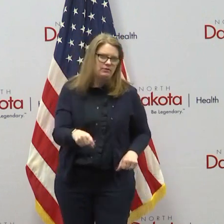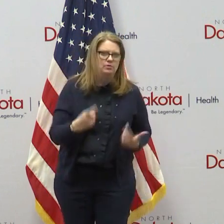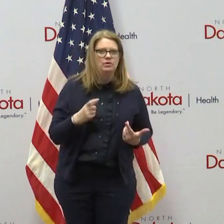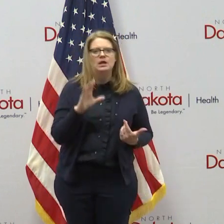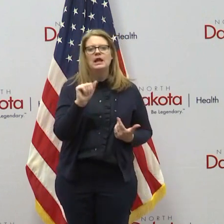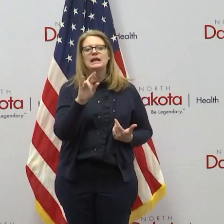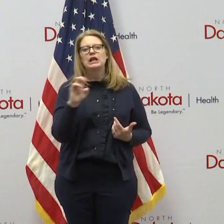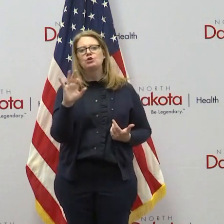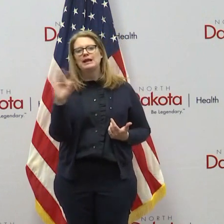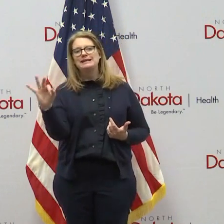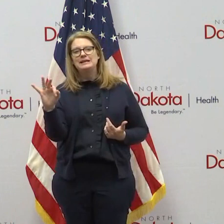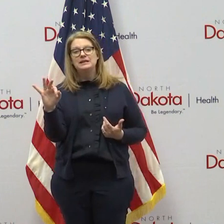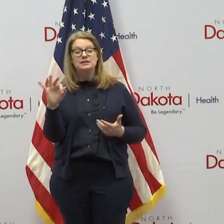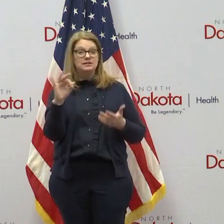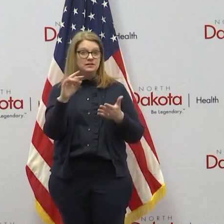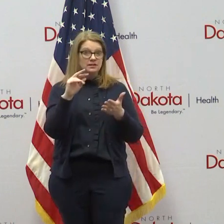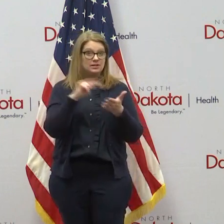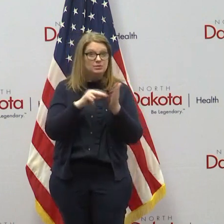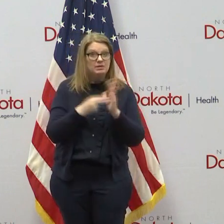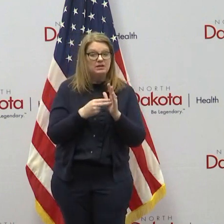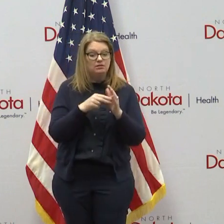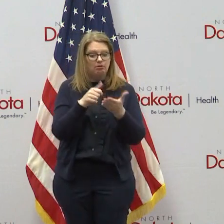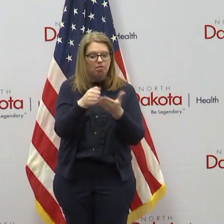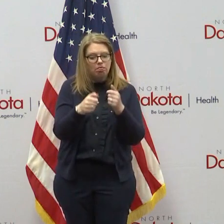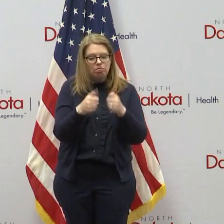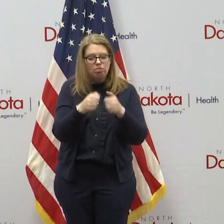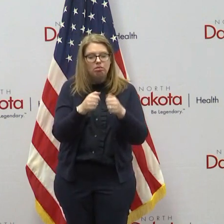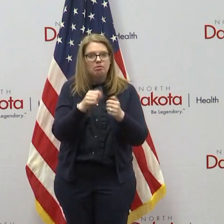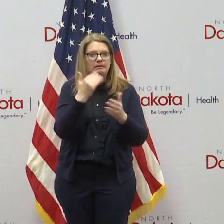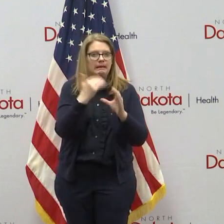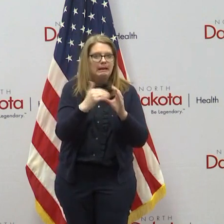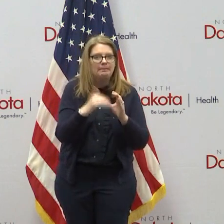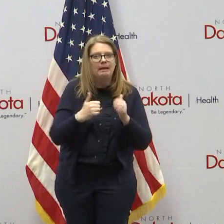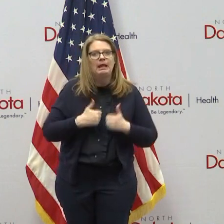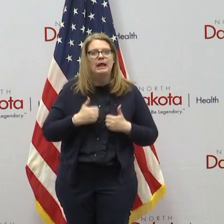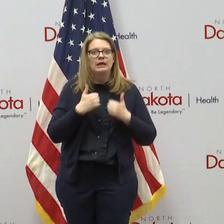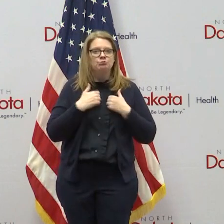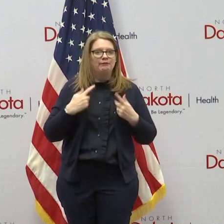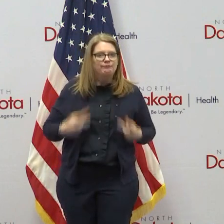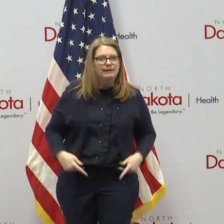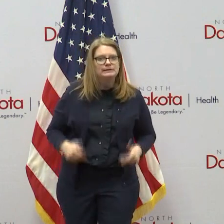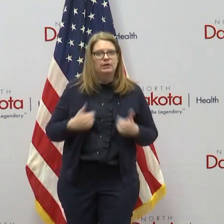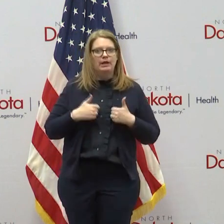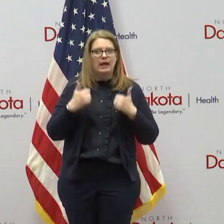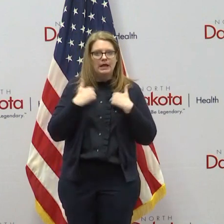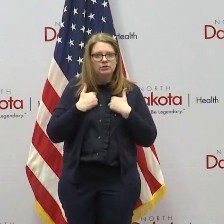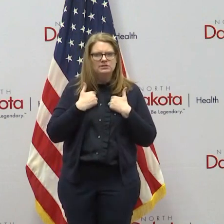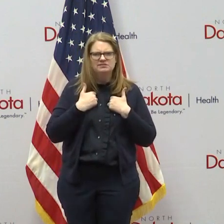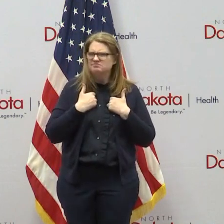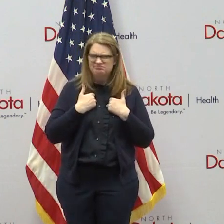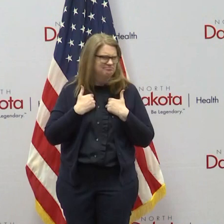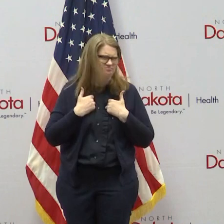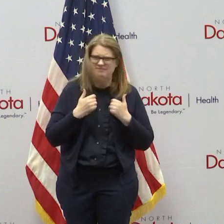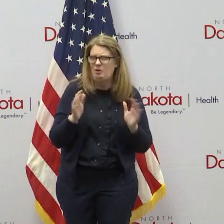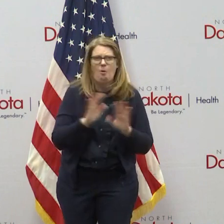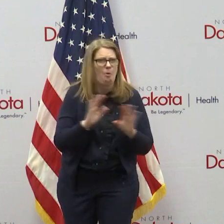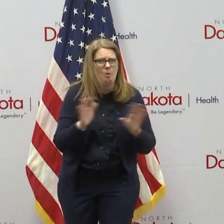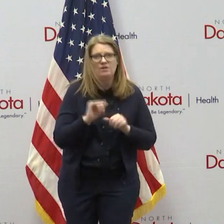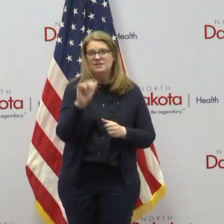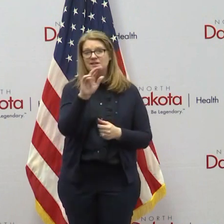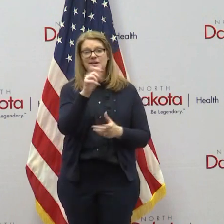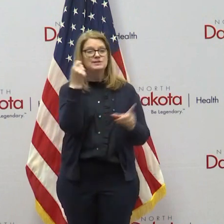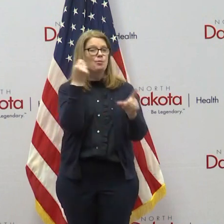not required to enter your email address, your phone number, your physical address. You're assigned a 36-digit random ID